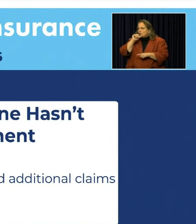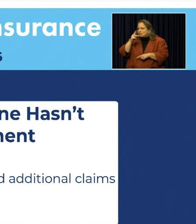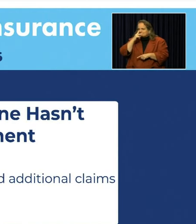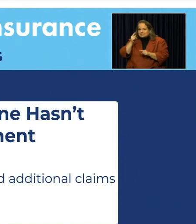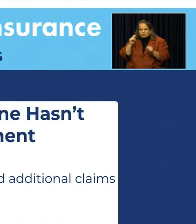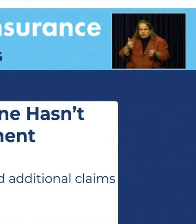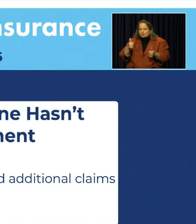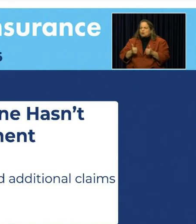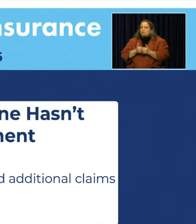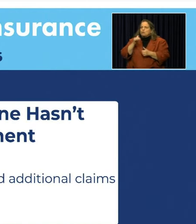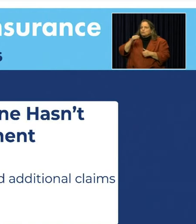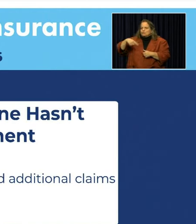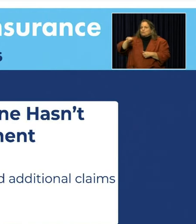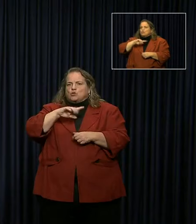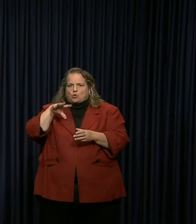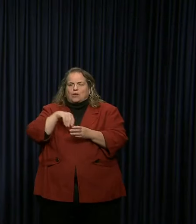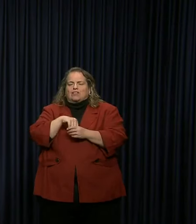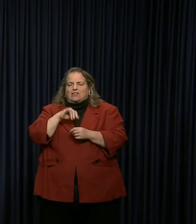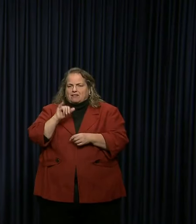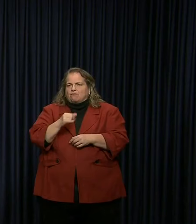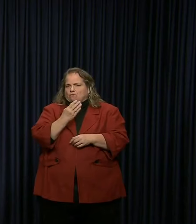away. Most of you are still in that time frame.